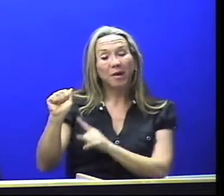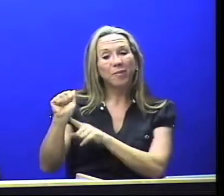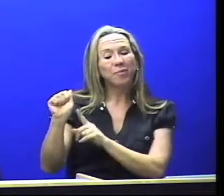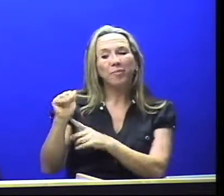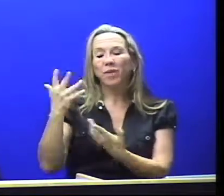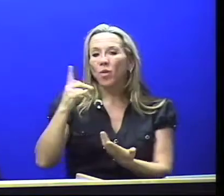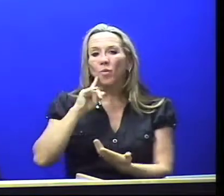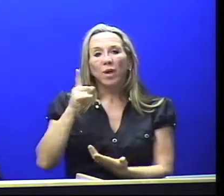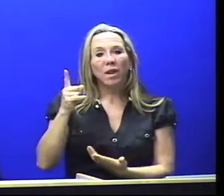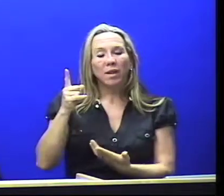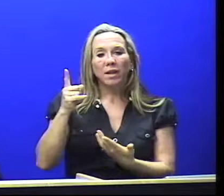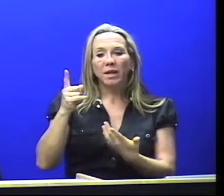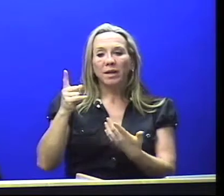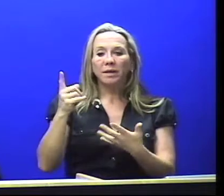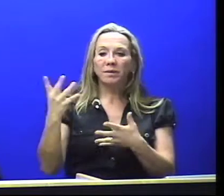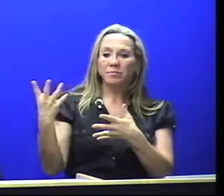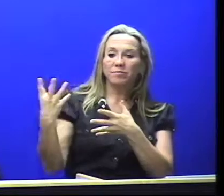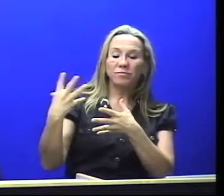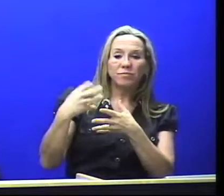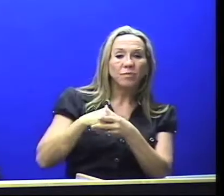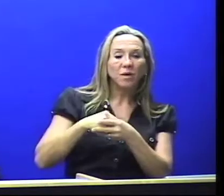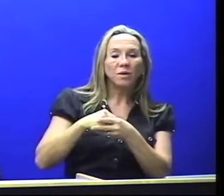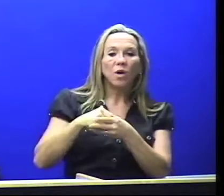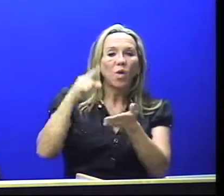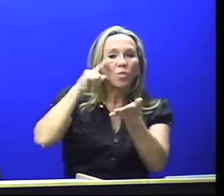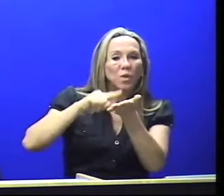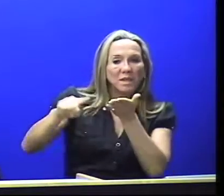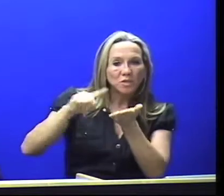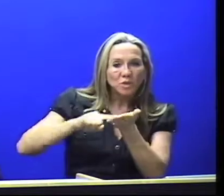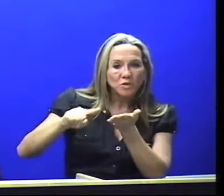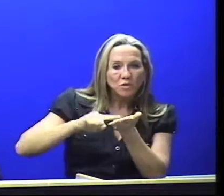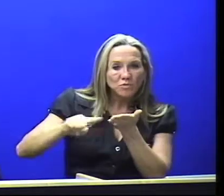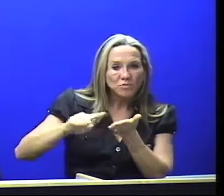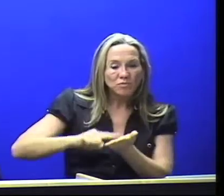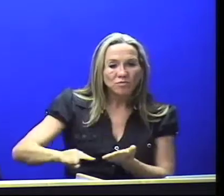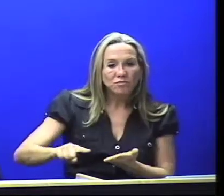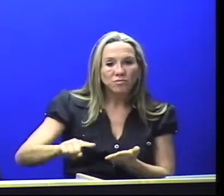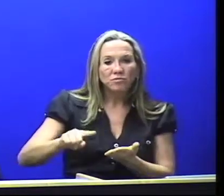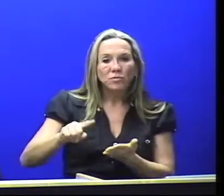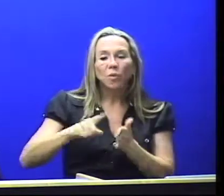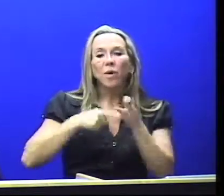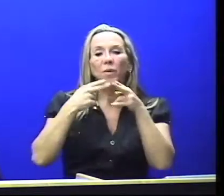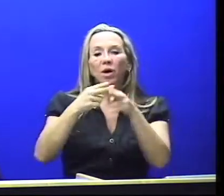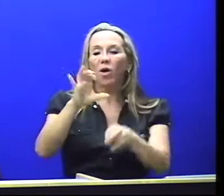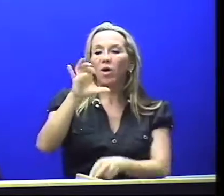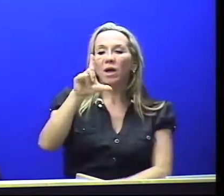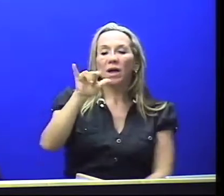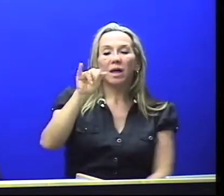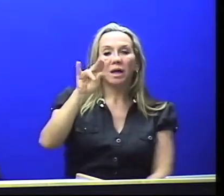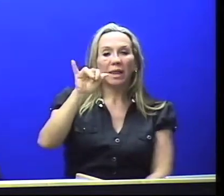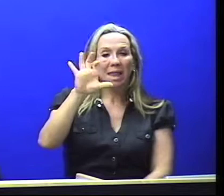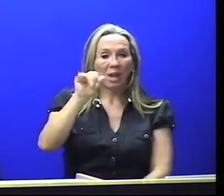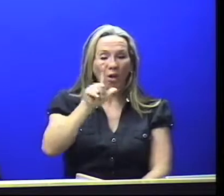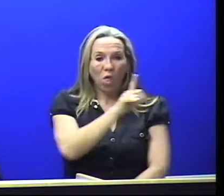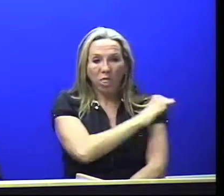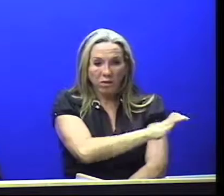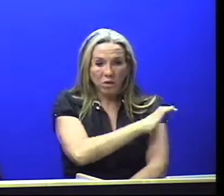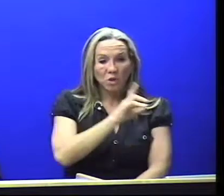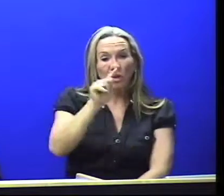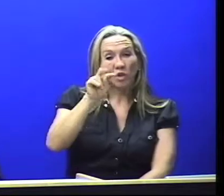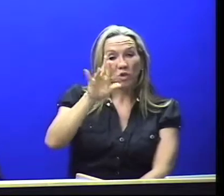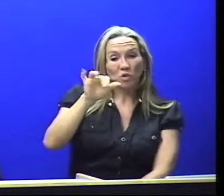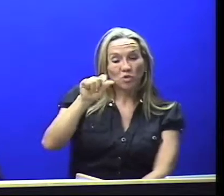are done as part of research or clinical trials. And the reason